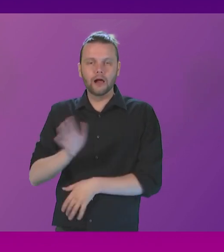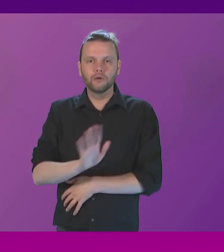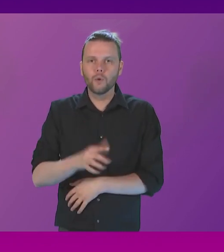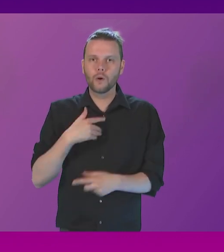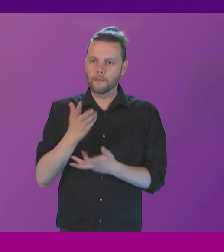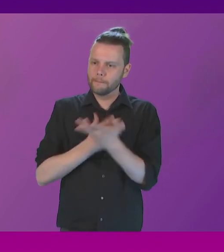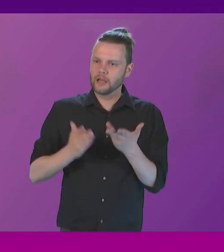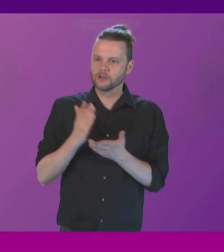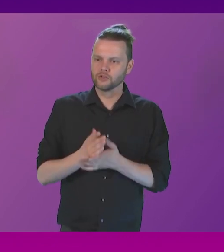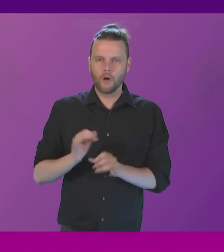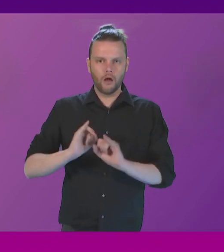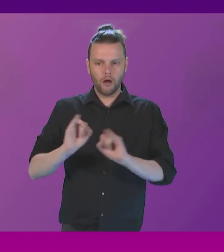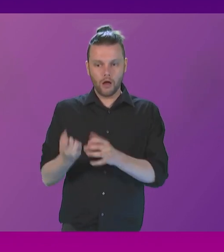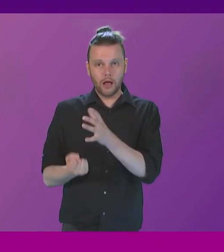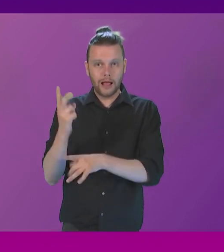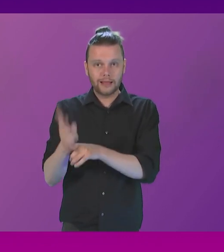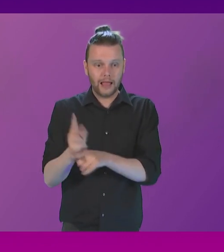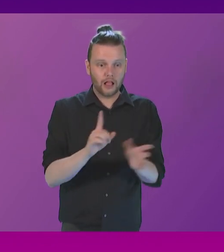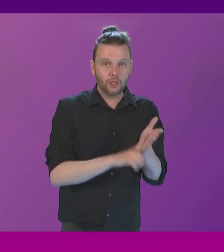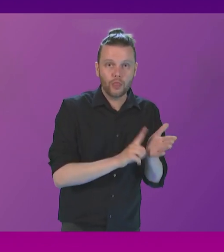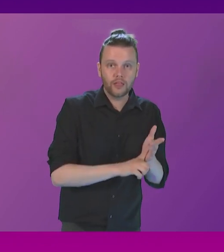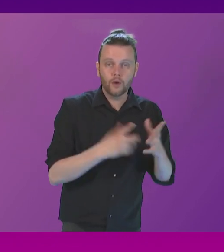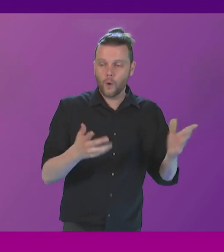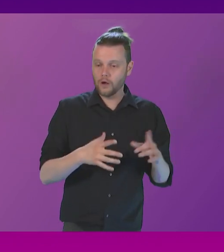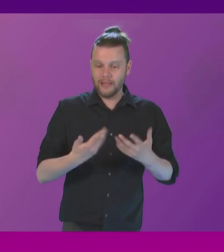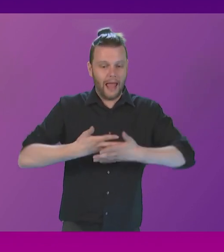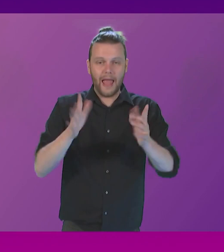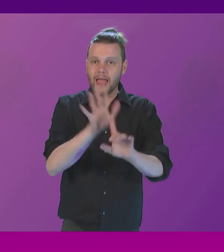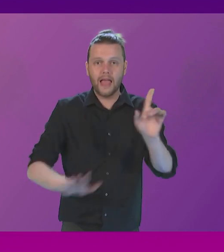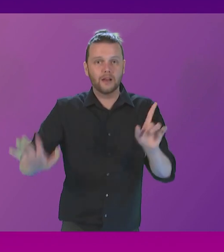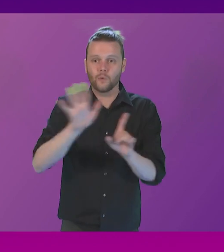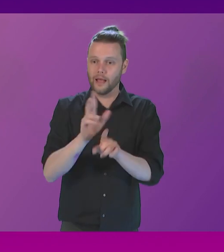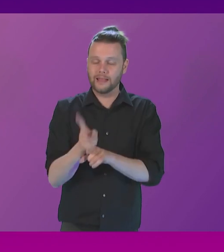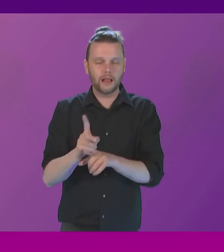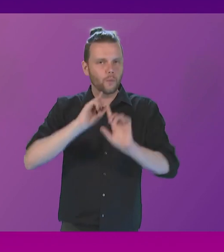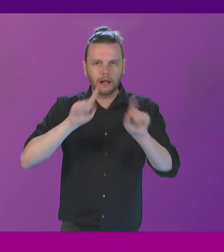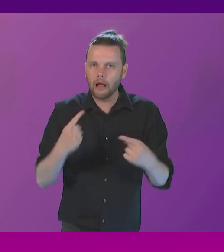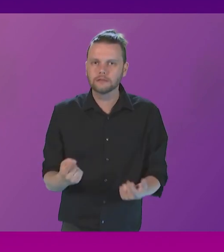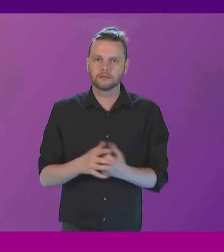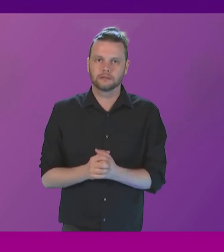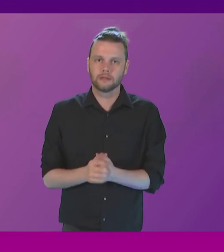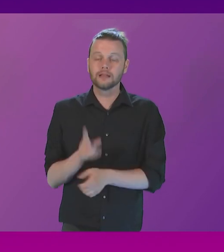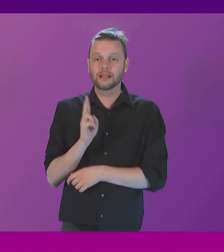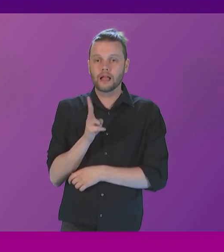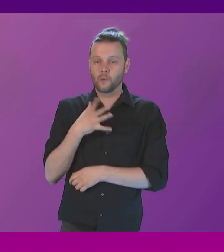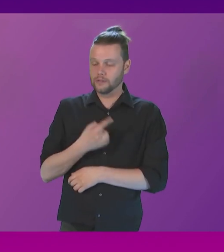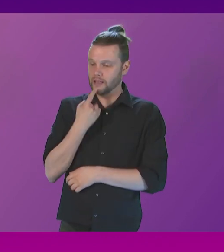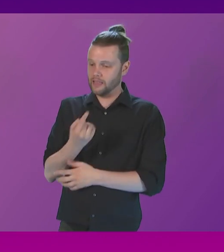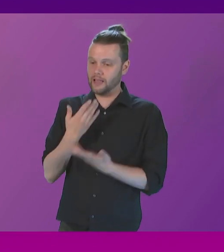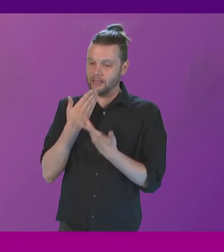there are no more scandals like this in Lothian or indeed anywhere else ever again. And once again, I thank